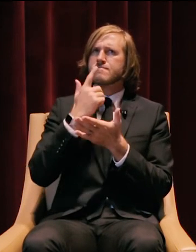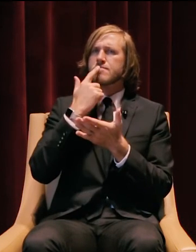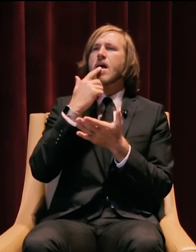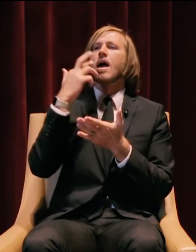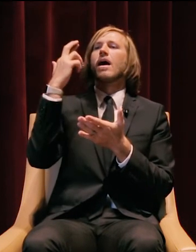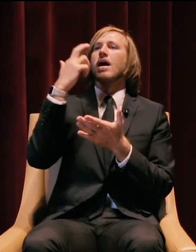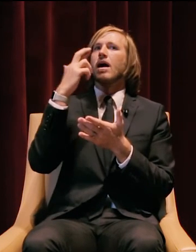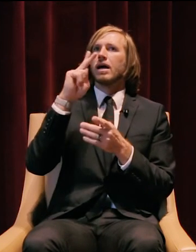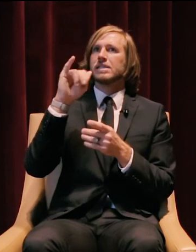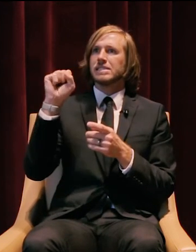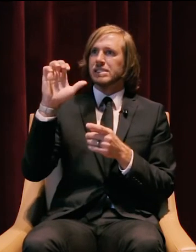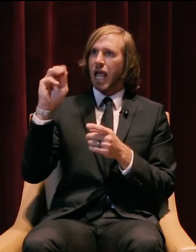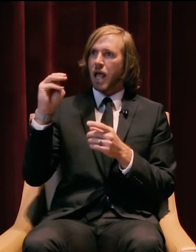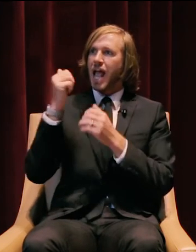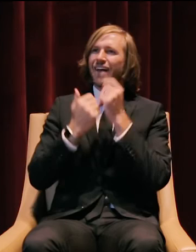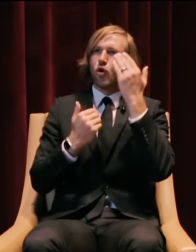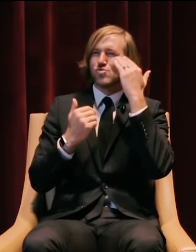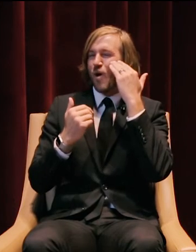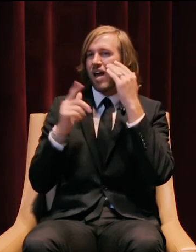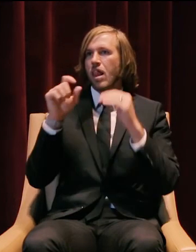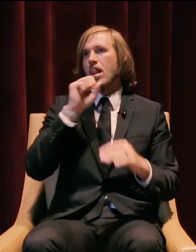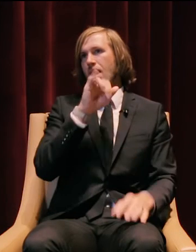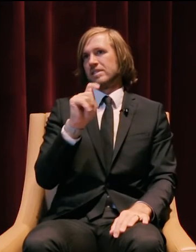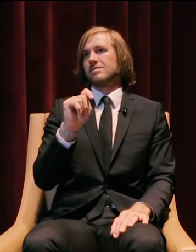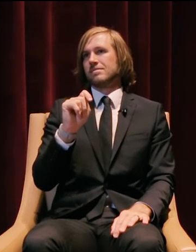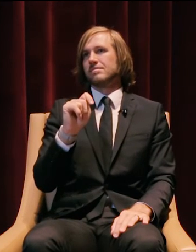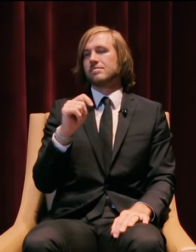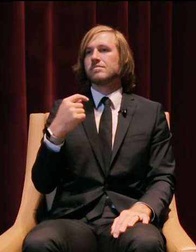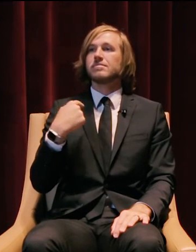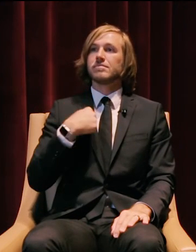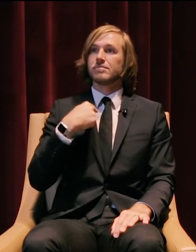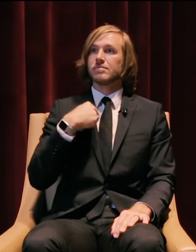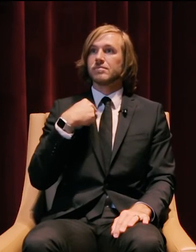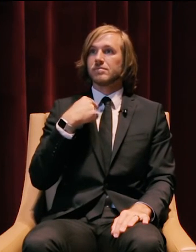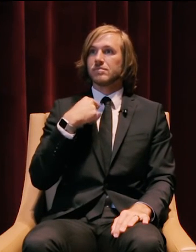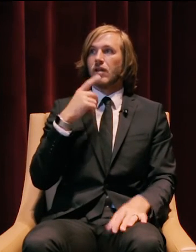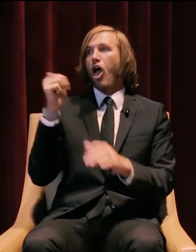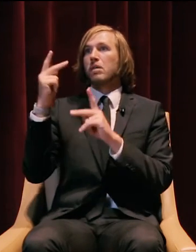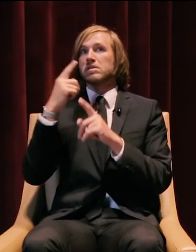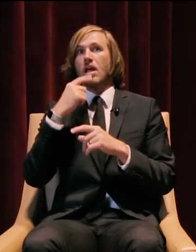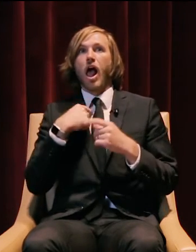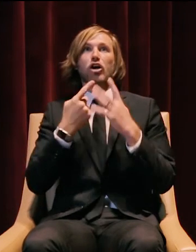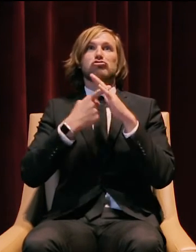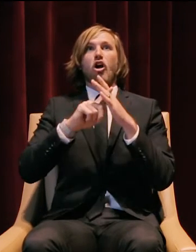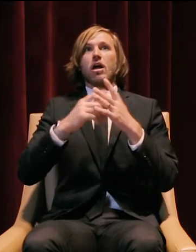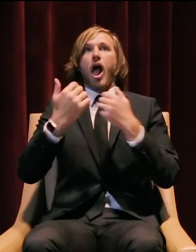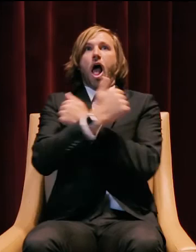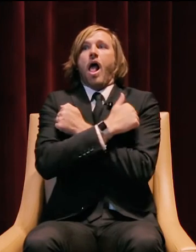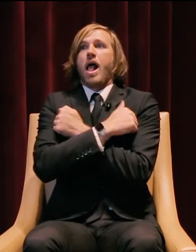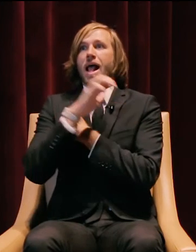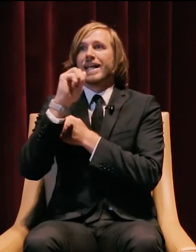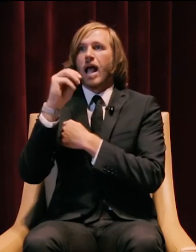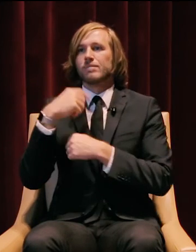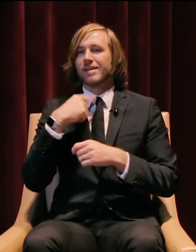realize about KissCam. Everyone knows it, they love it. And other people said, well, I'm going to start a Huggy Cam. And